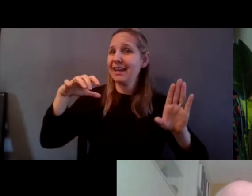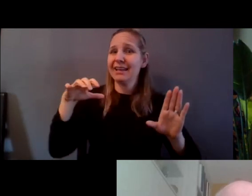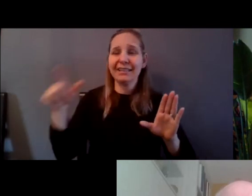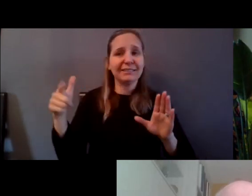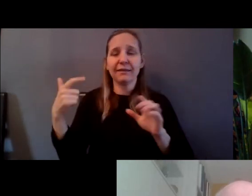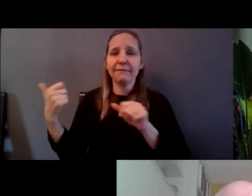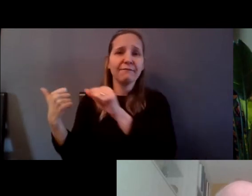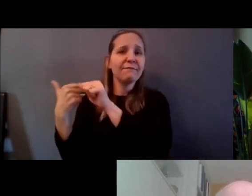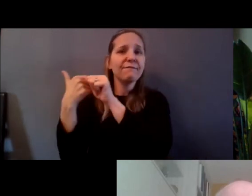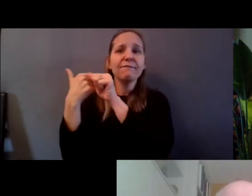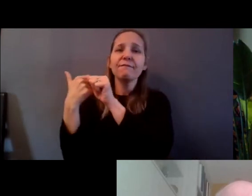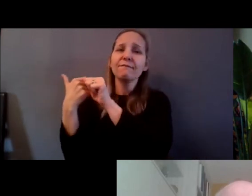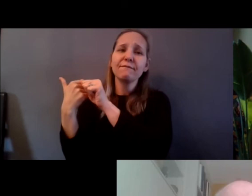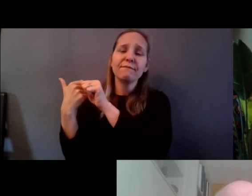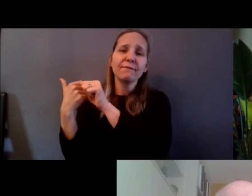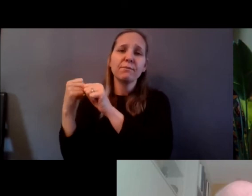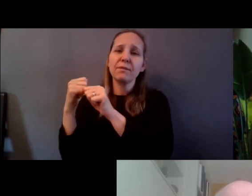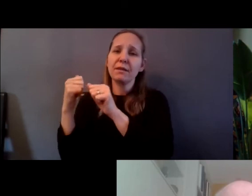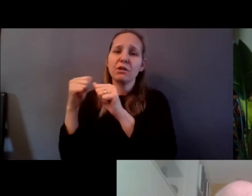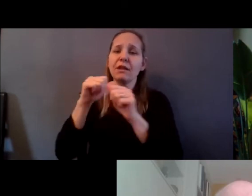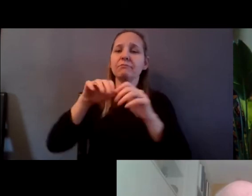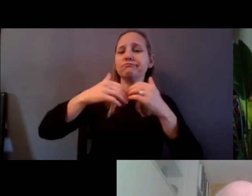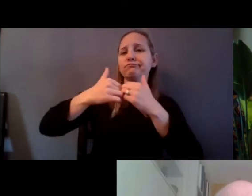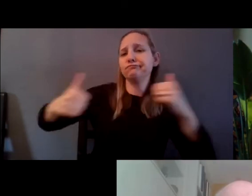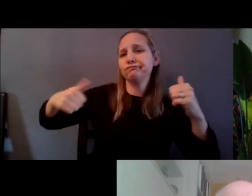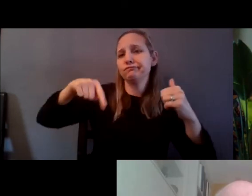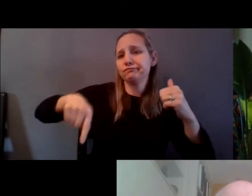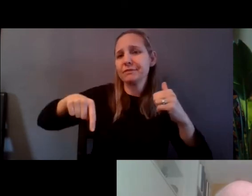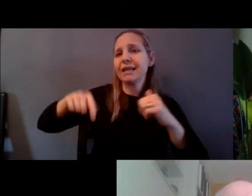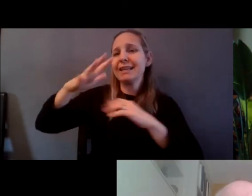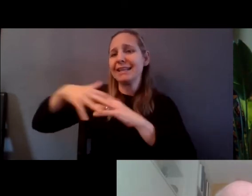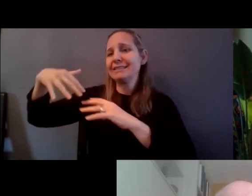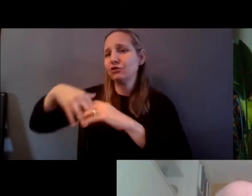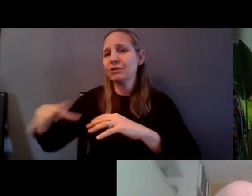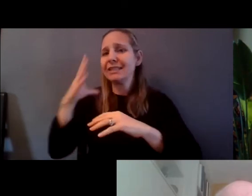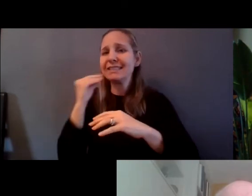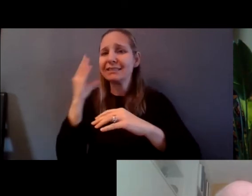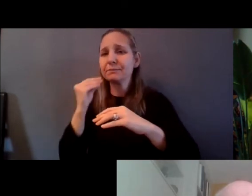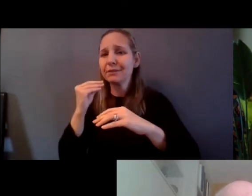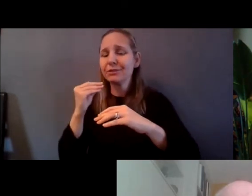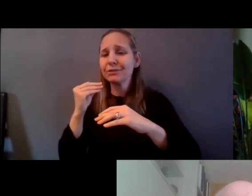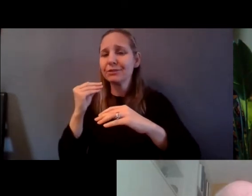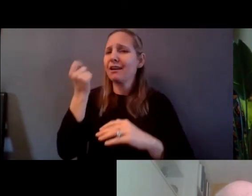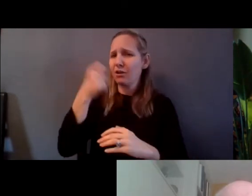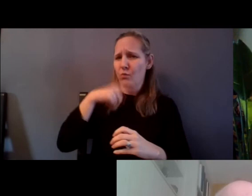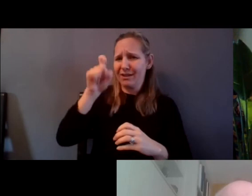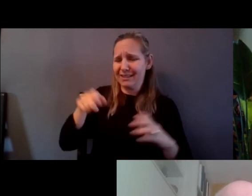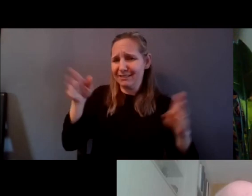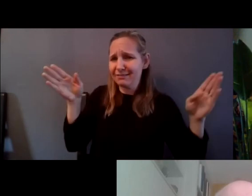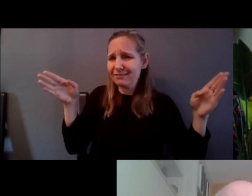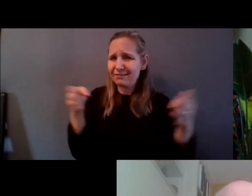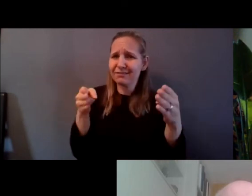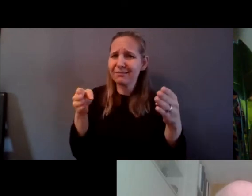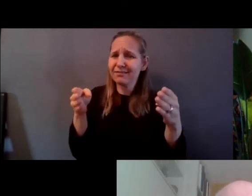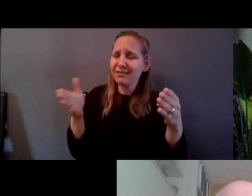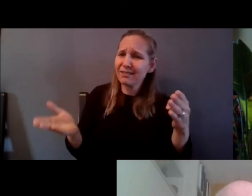symptoms of the Indigenous experience in the development of Canada itself. When we can shift towards being able